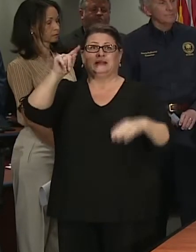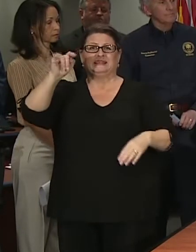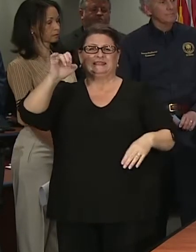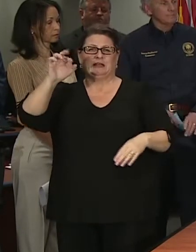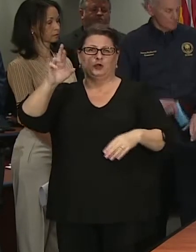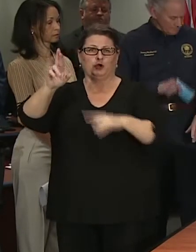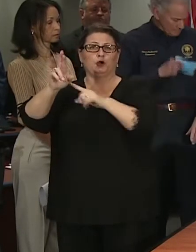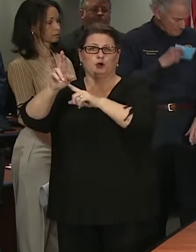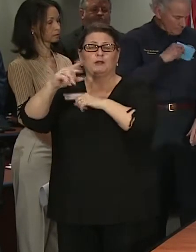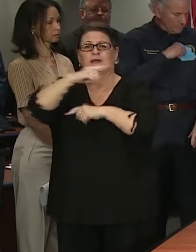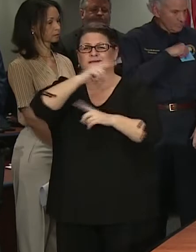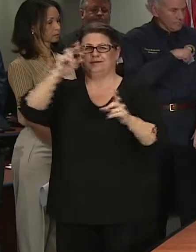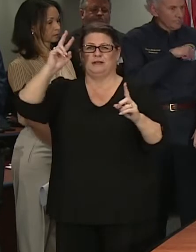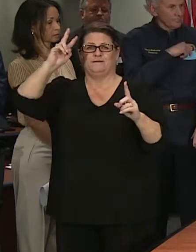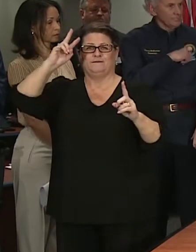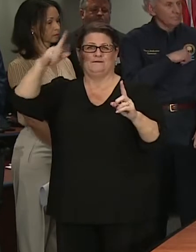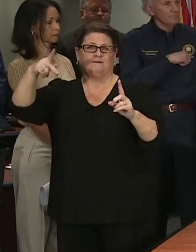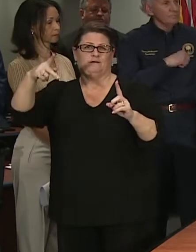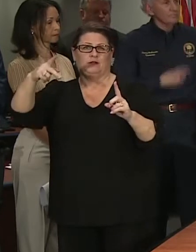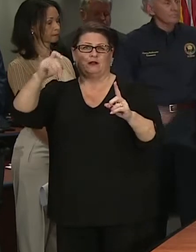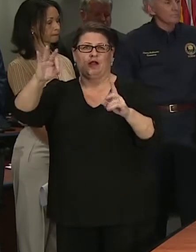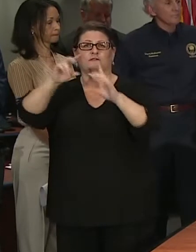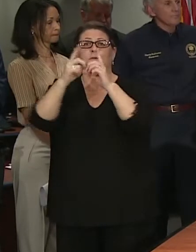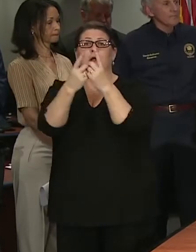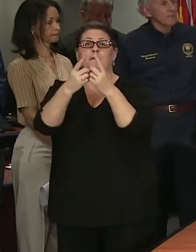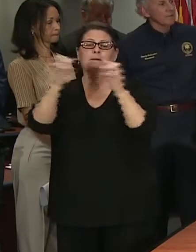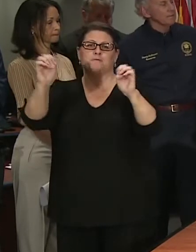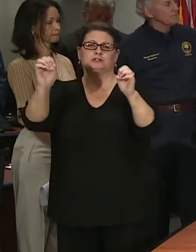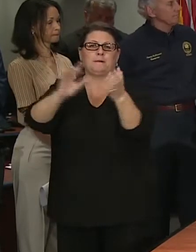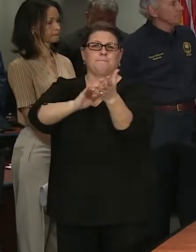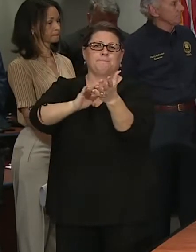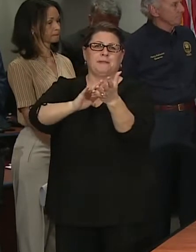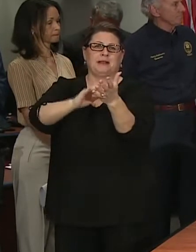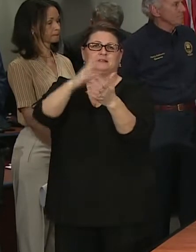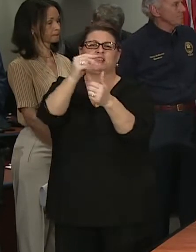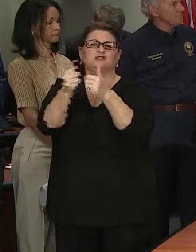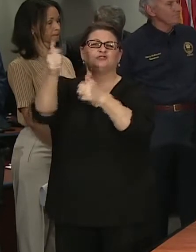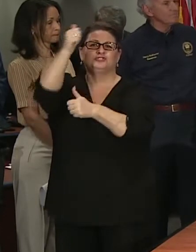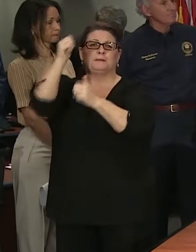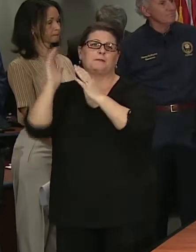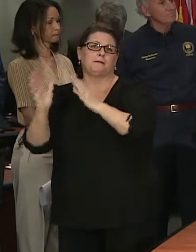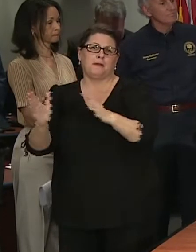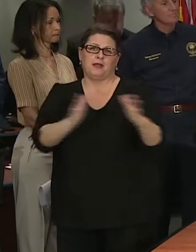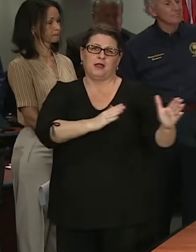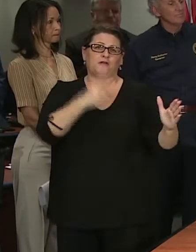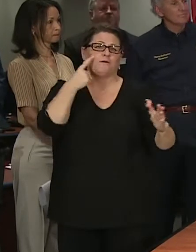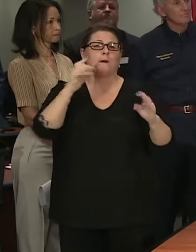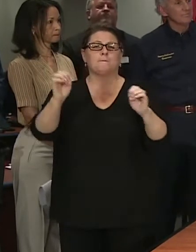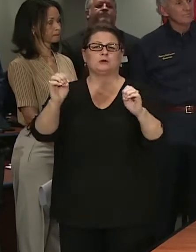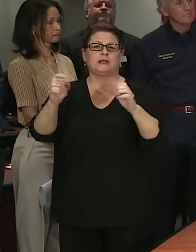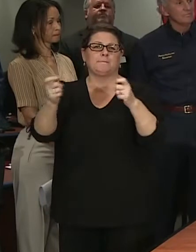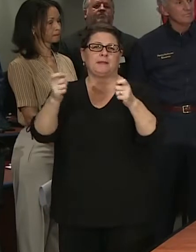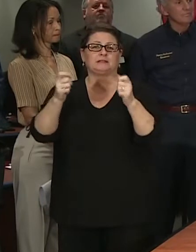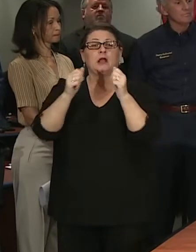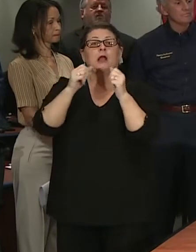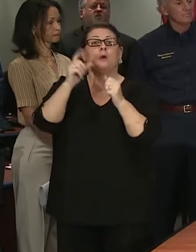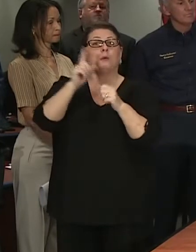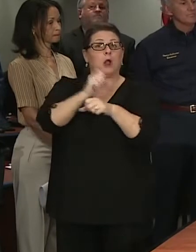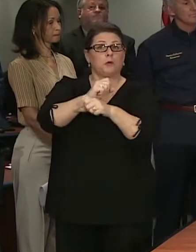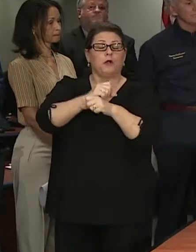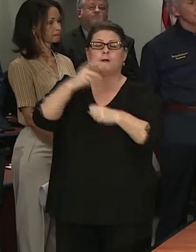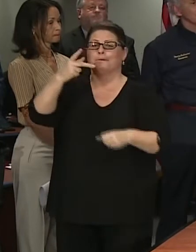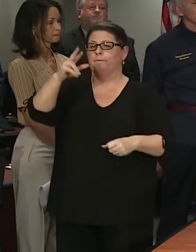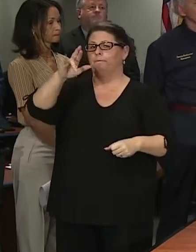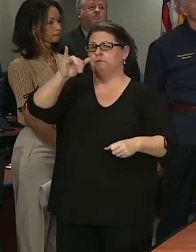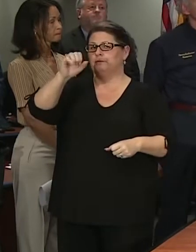He is the Vice Chair of the Department of Emergency Medicine and Chief of Preparedness and Emergency Management with Prisma Health. At this